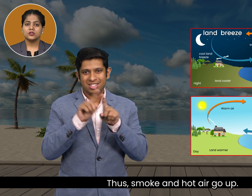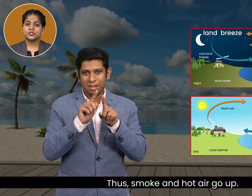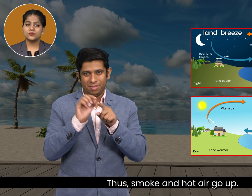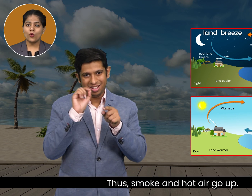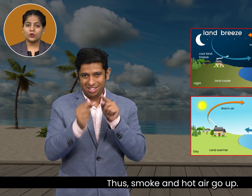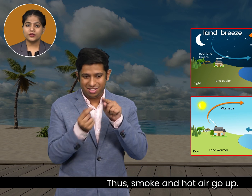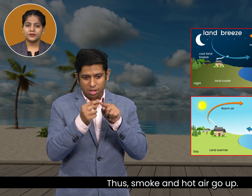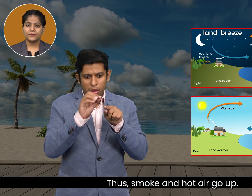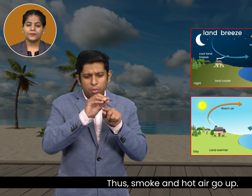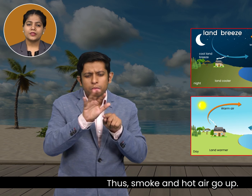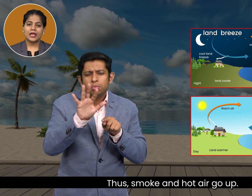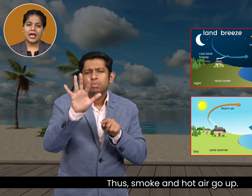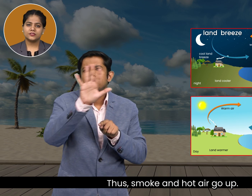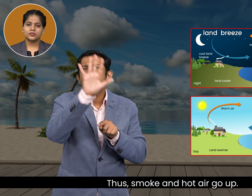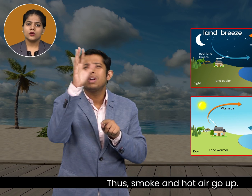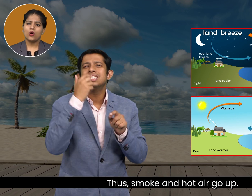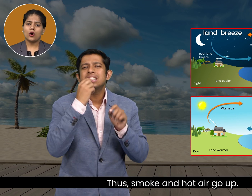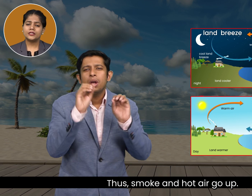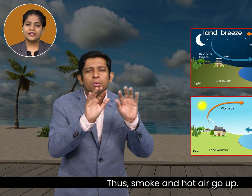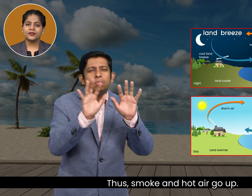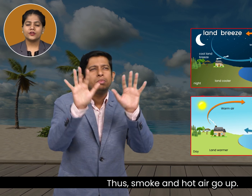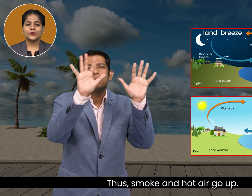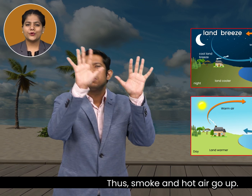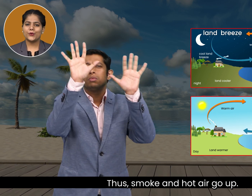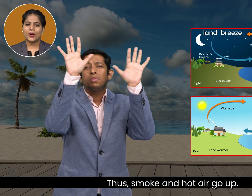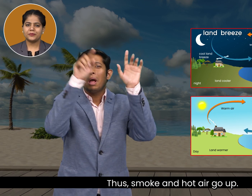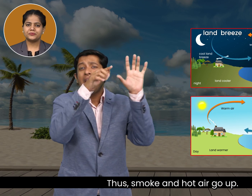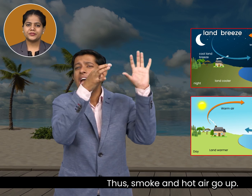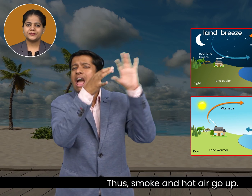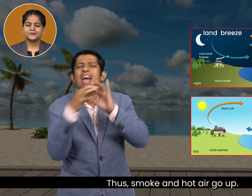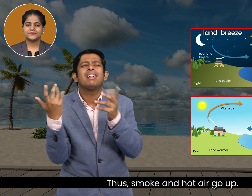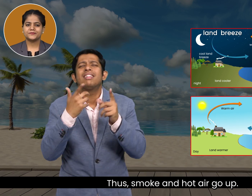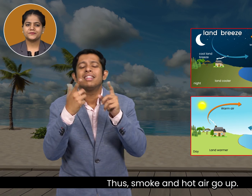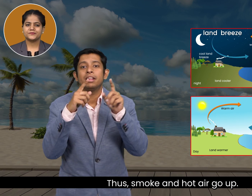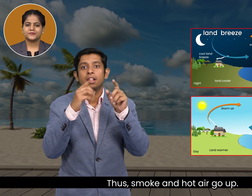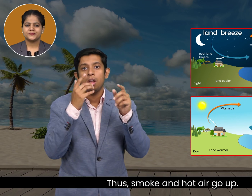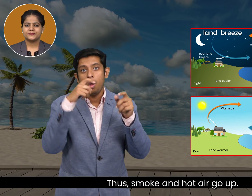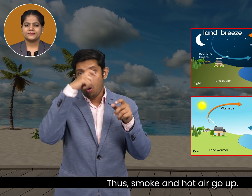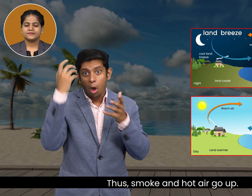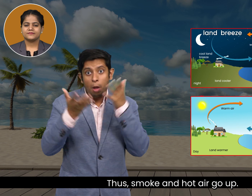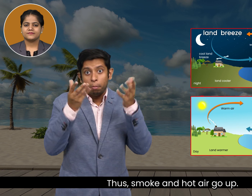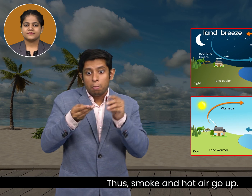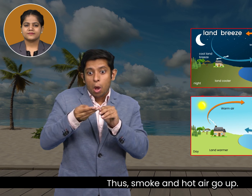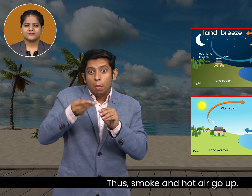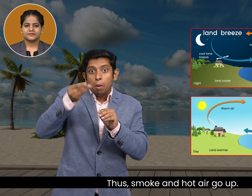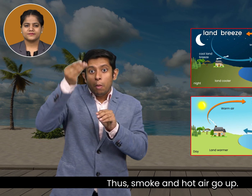Thus, smoke and hot air go up.